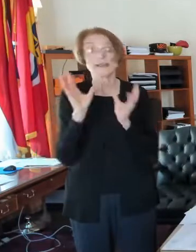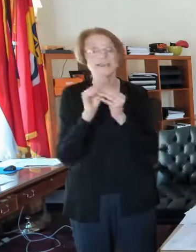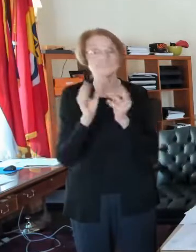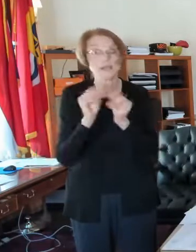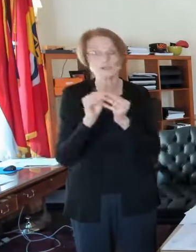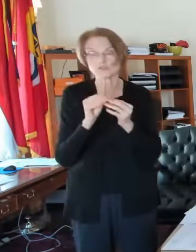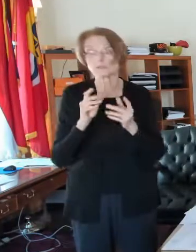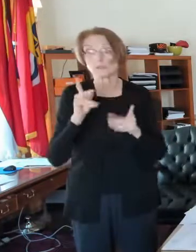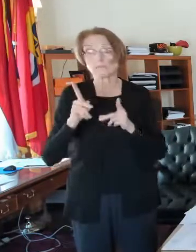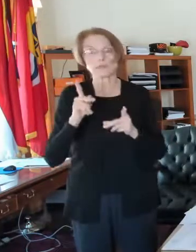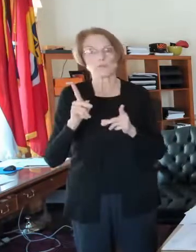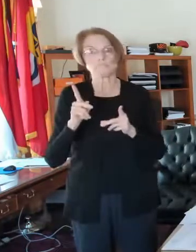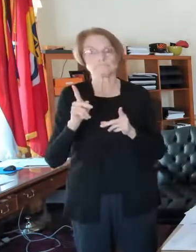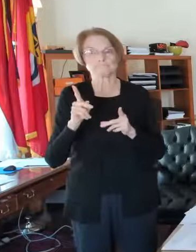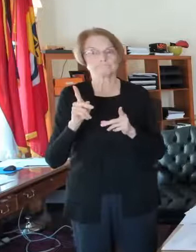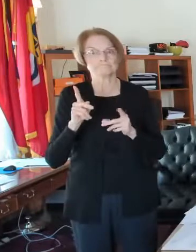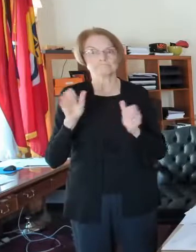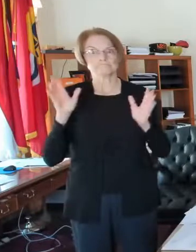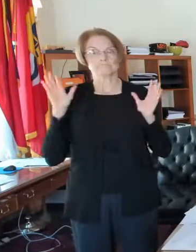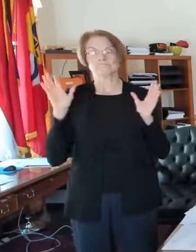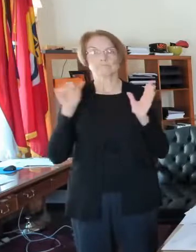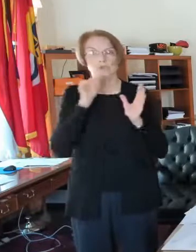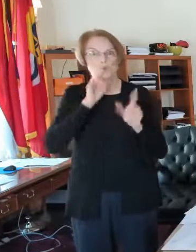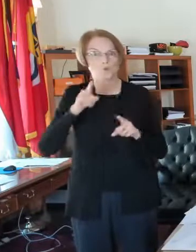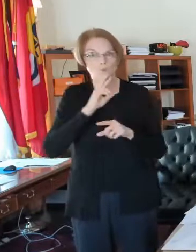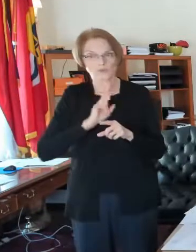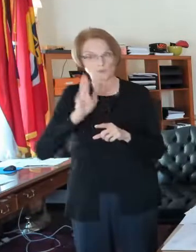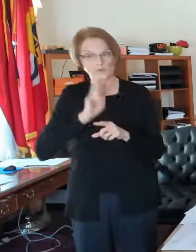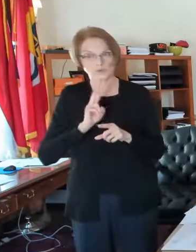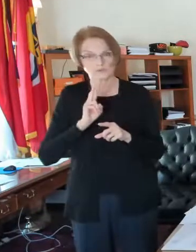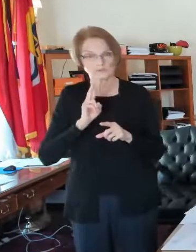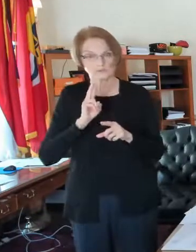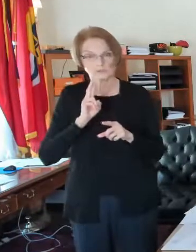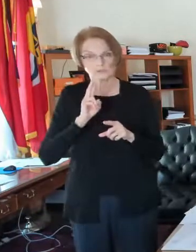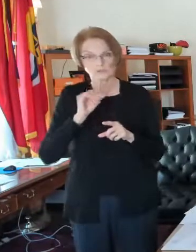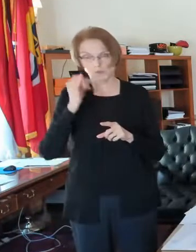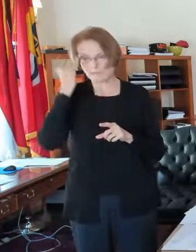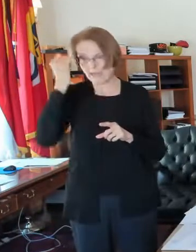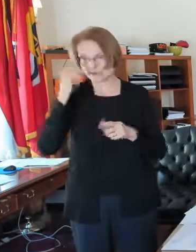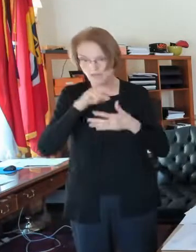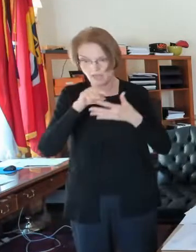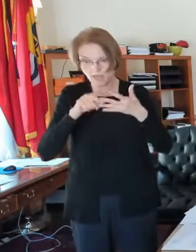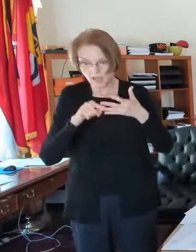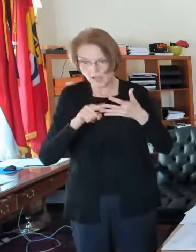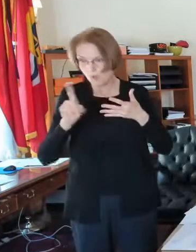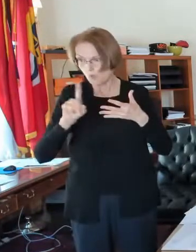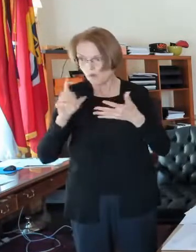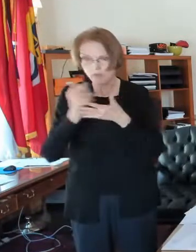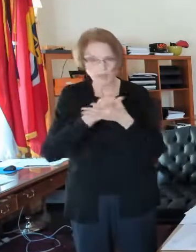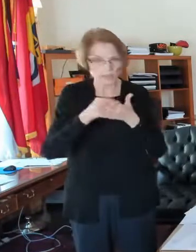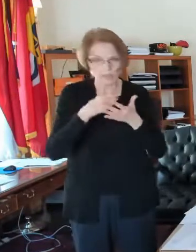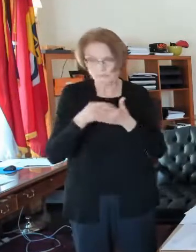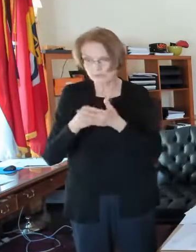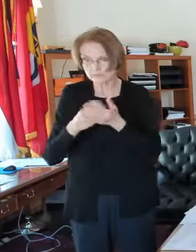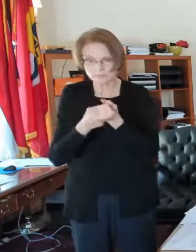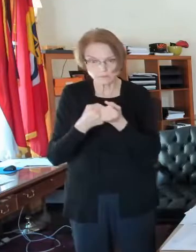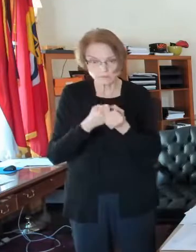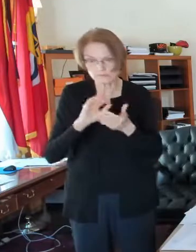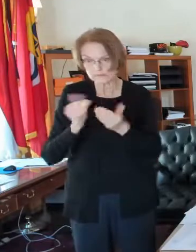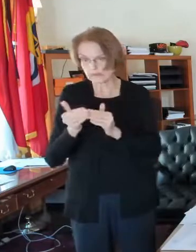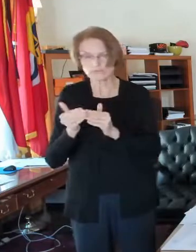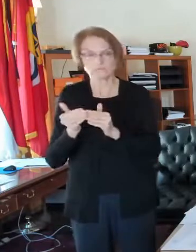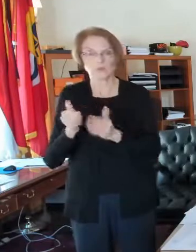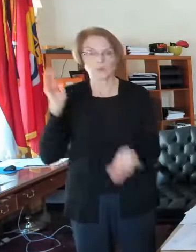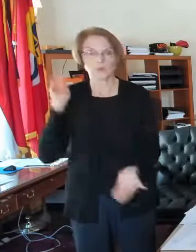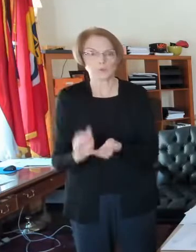at restaurants. You think about all the sources of revenue that the city has, and those have been way